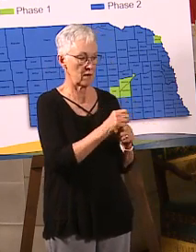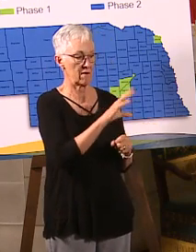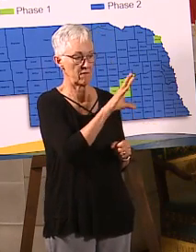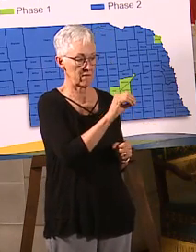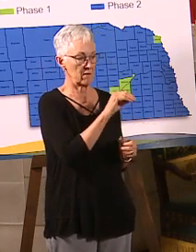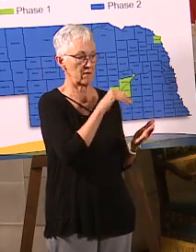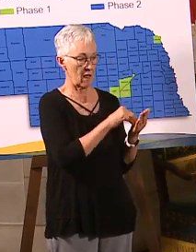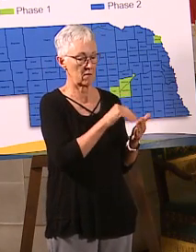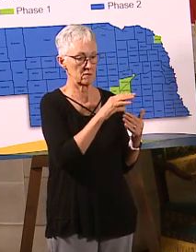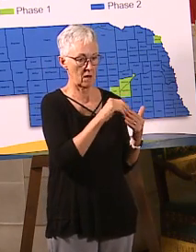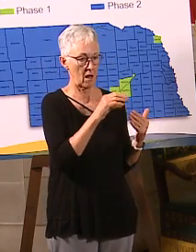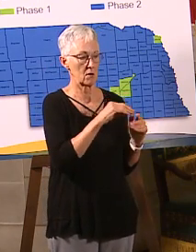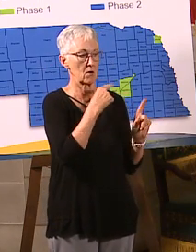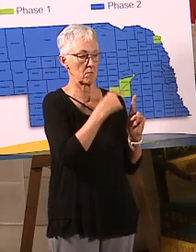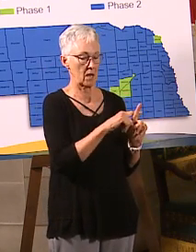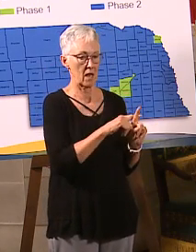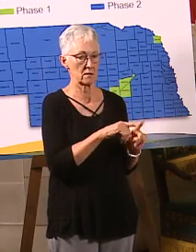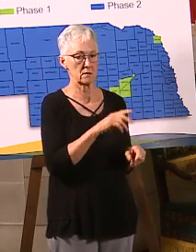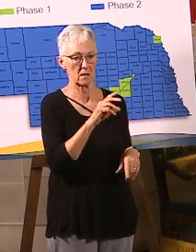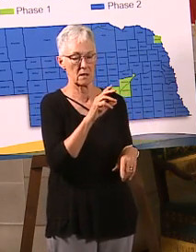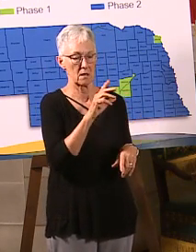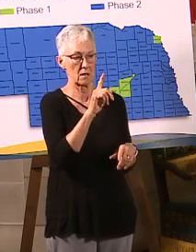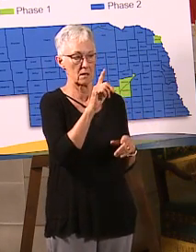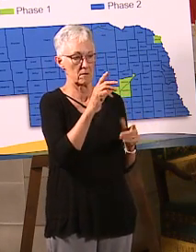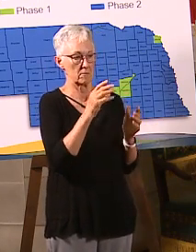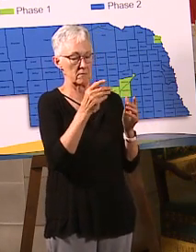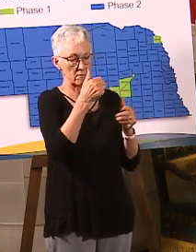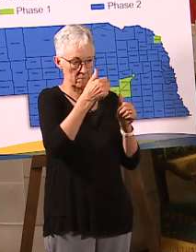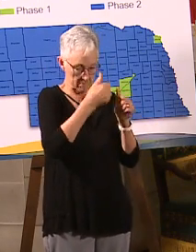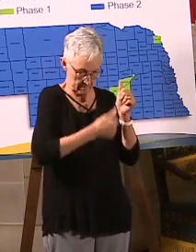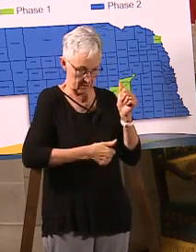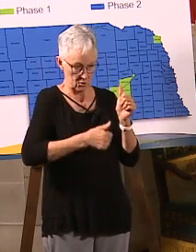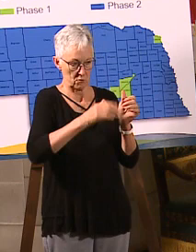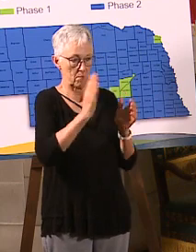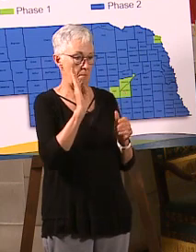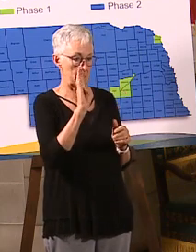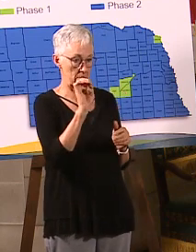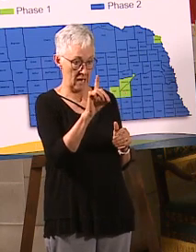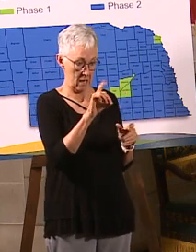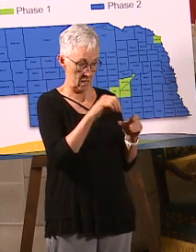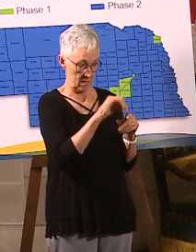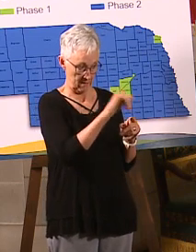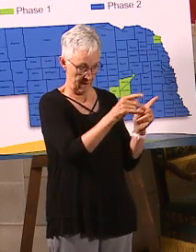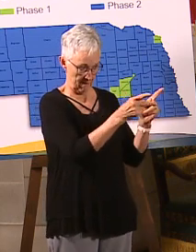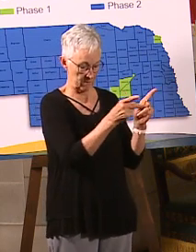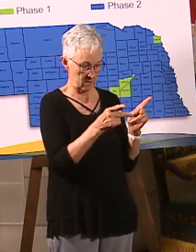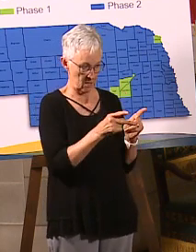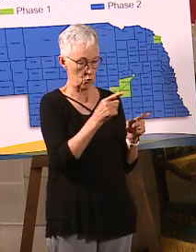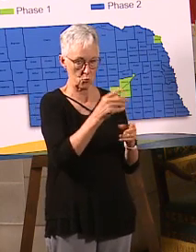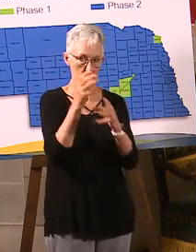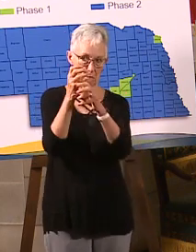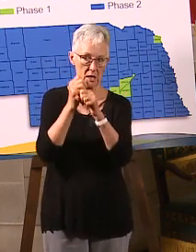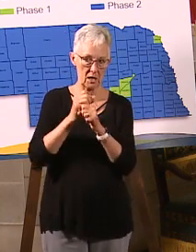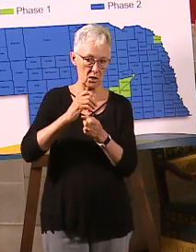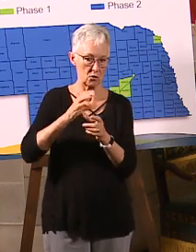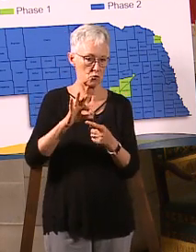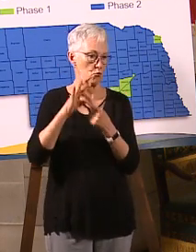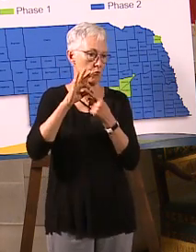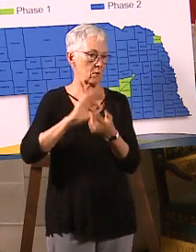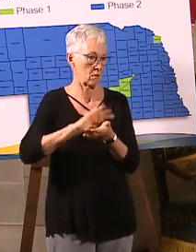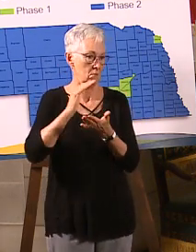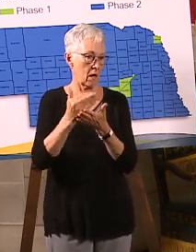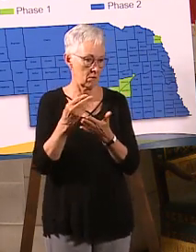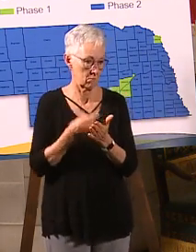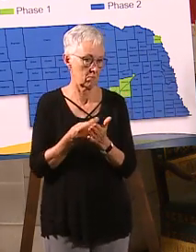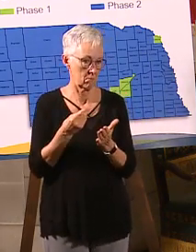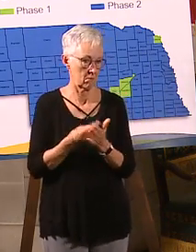$2,500 per bed, and that will be to help respond back to this pandemic emergency. So good news from the federal government with regard to our skilled nursing